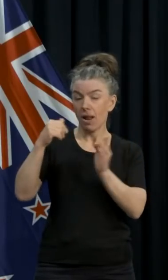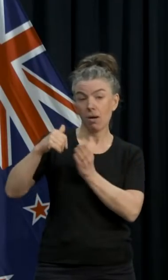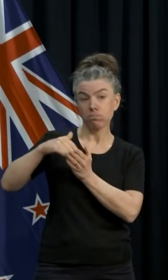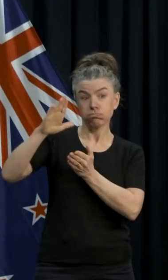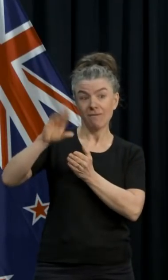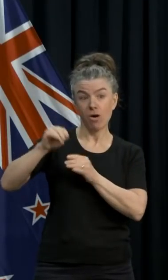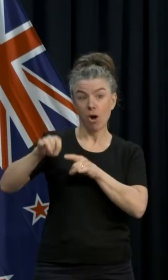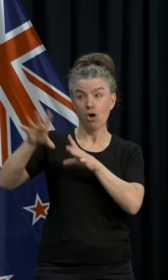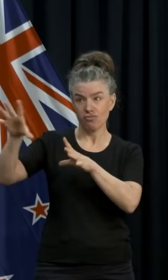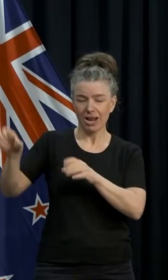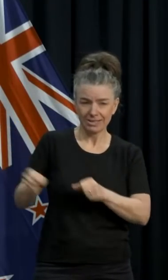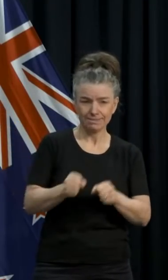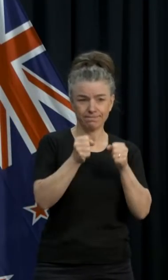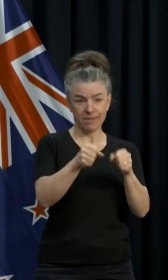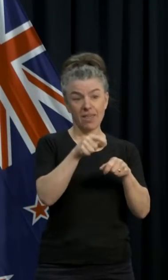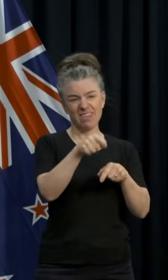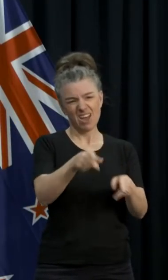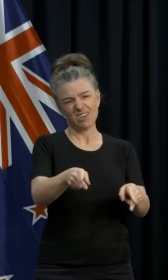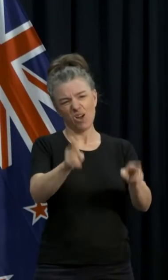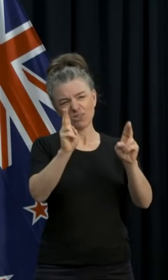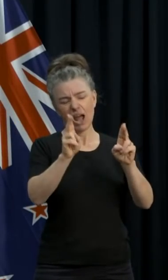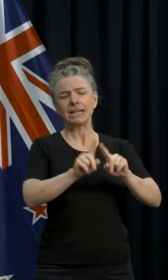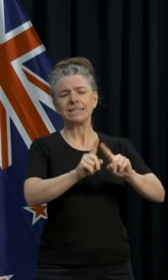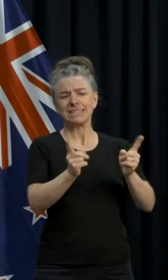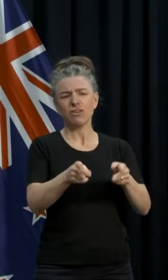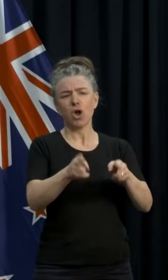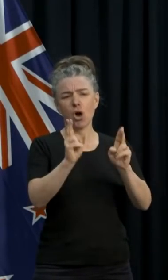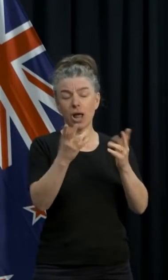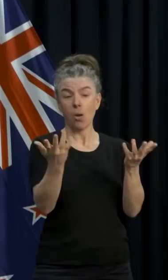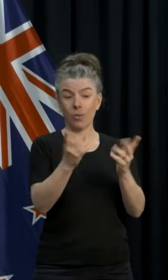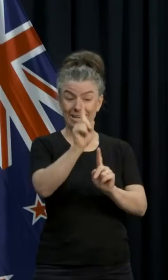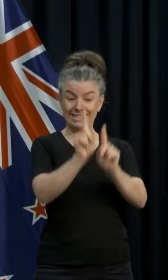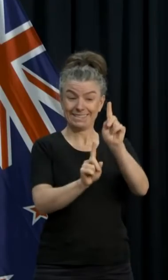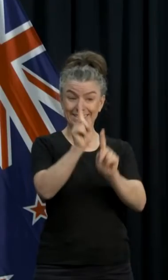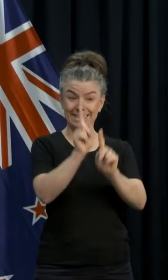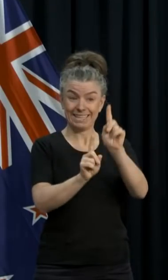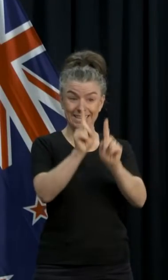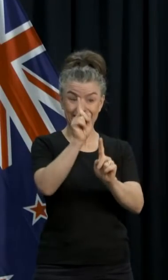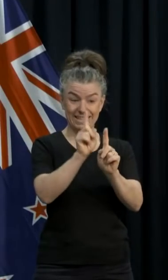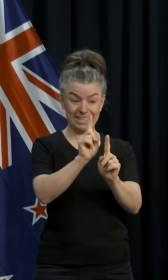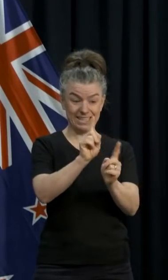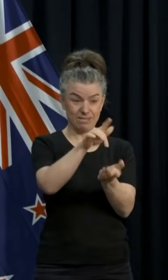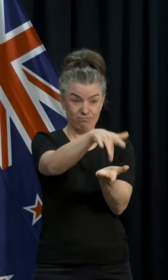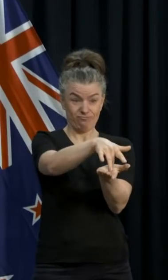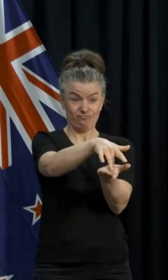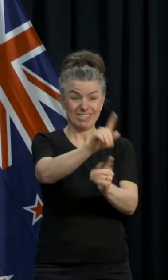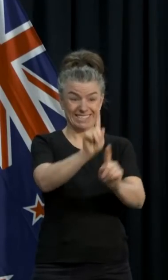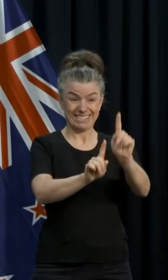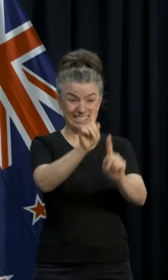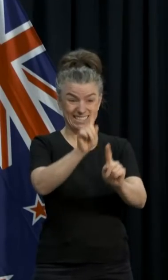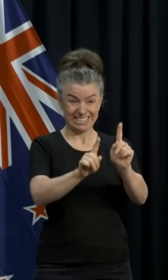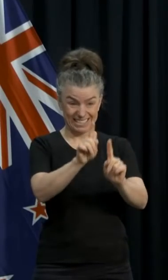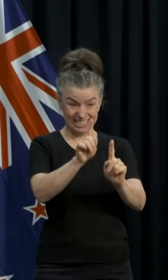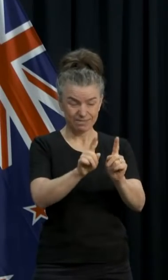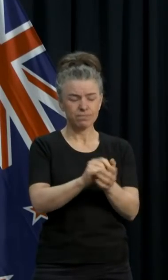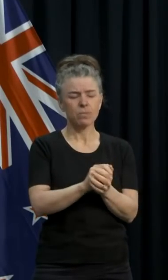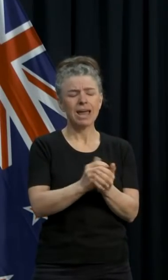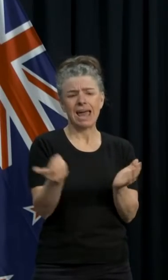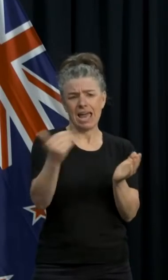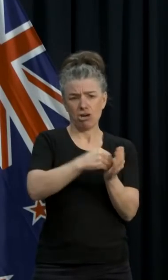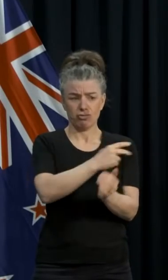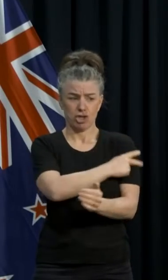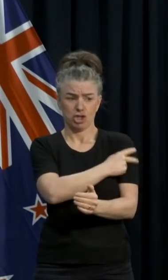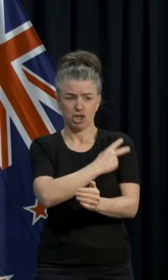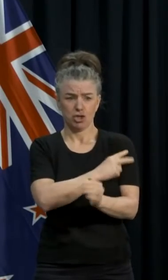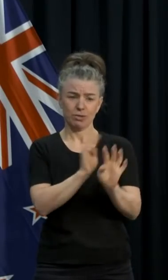separate hotel from where others are staying. It is an inner city hotel, as I have mentioned this morning. There will be enhanced security at